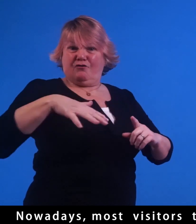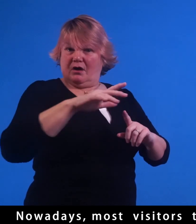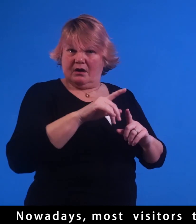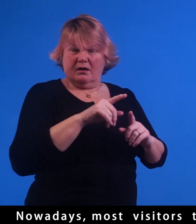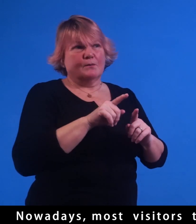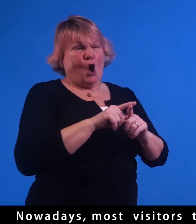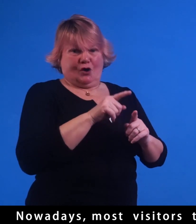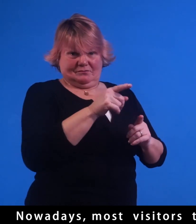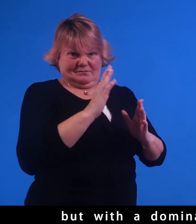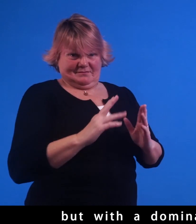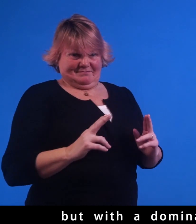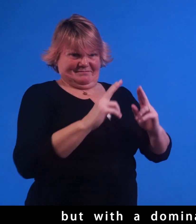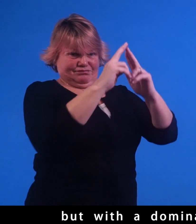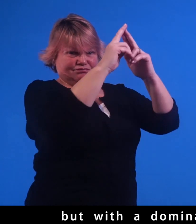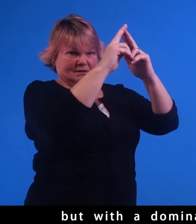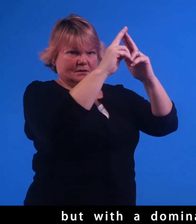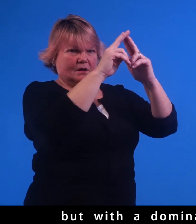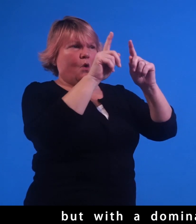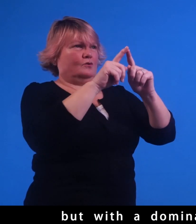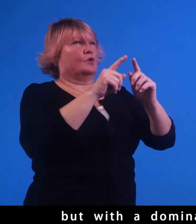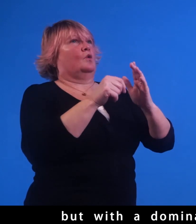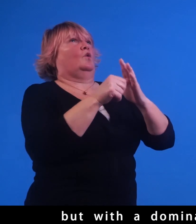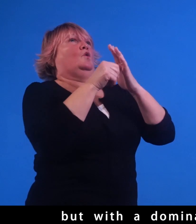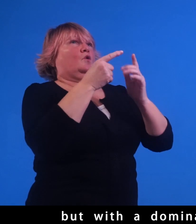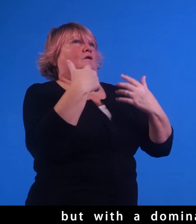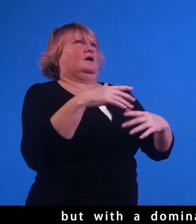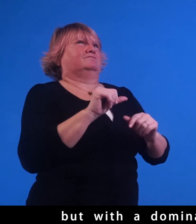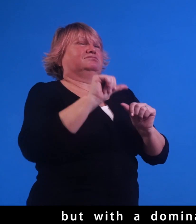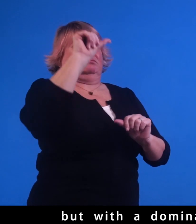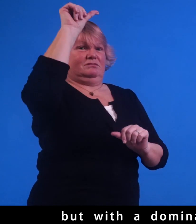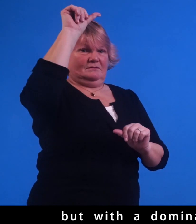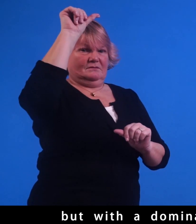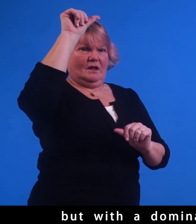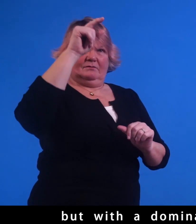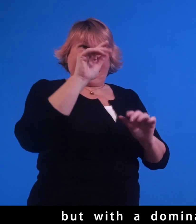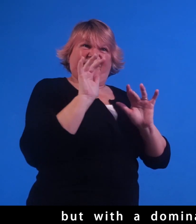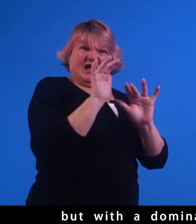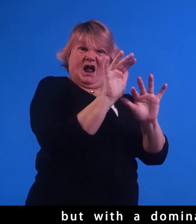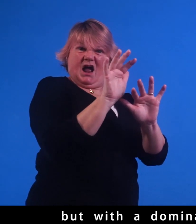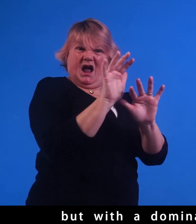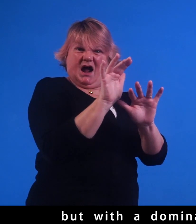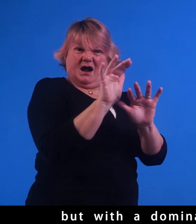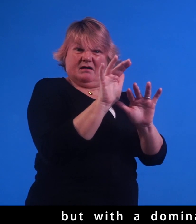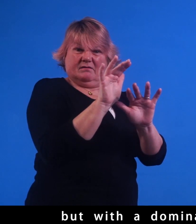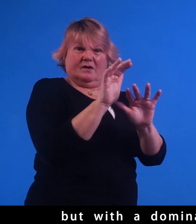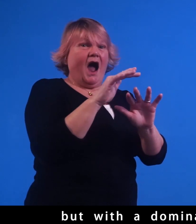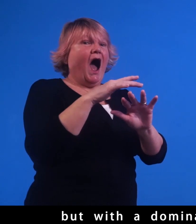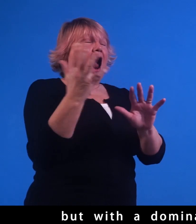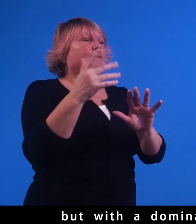its shadow upon. But with a dominating height and presence, it's known by anyone who sets foot in